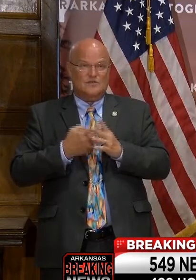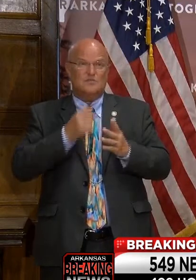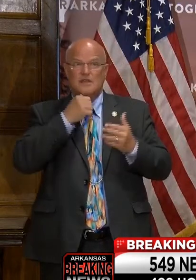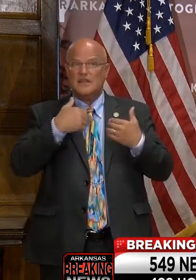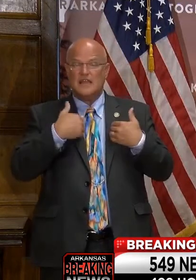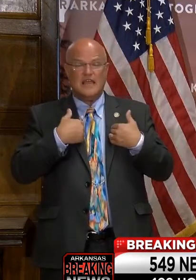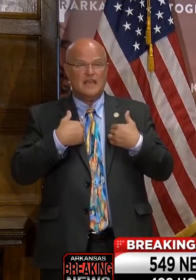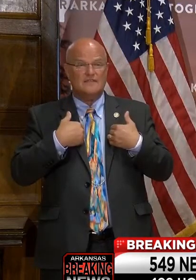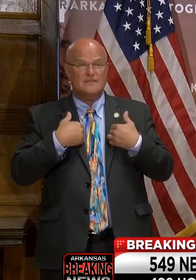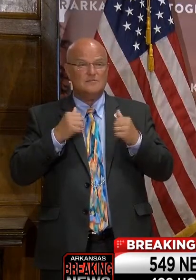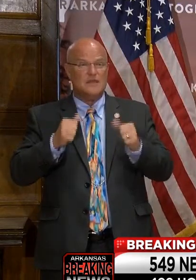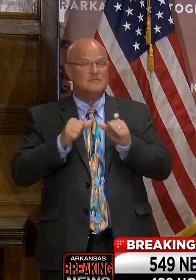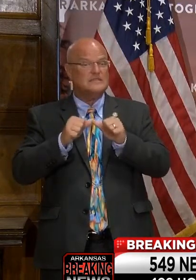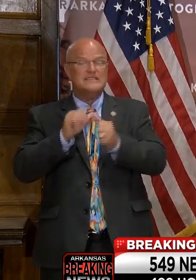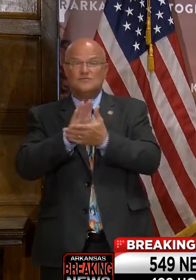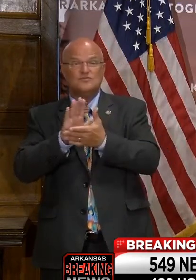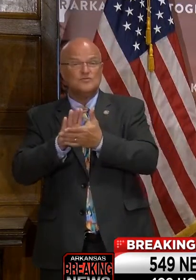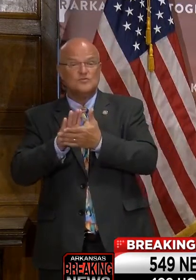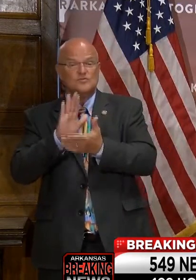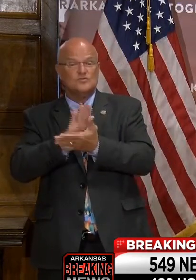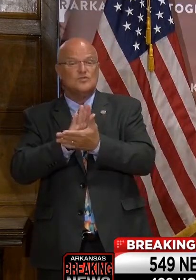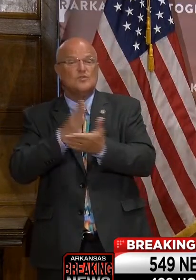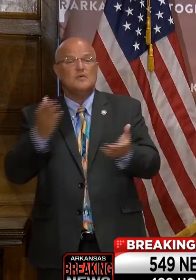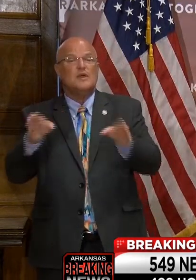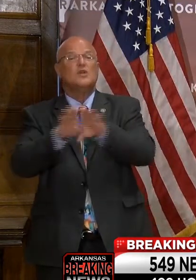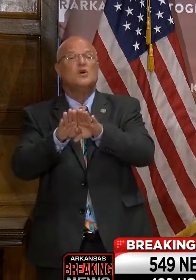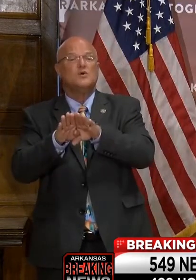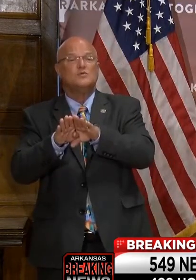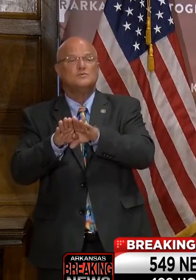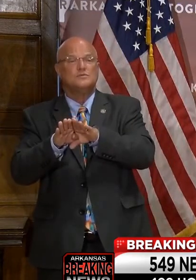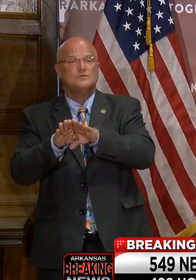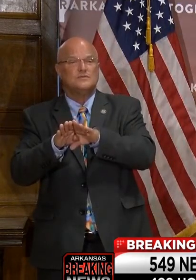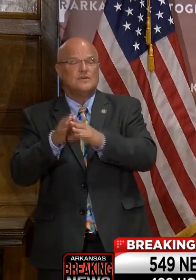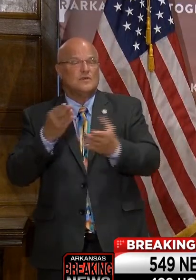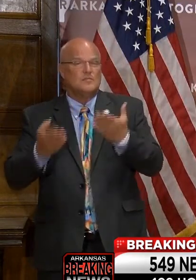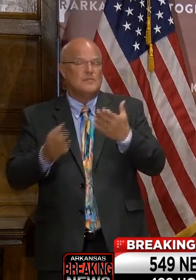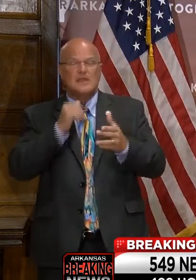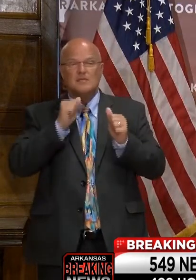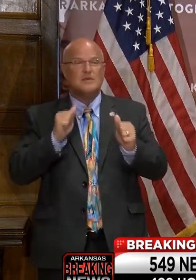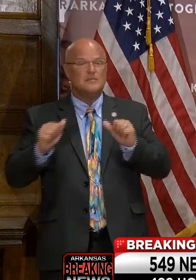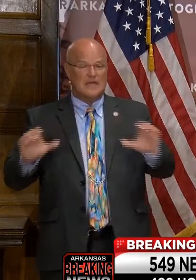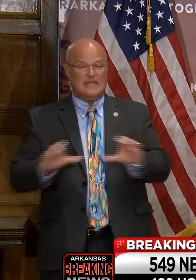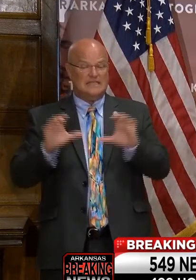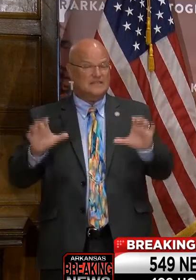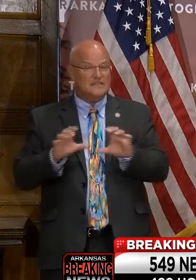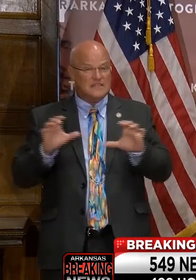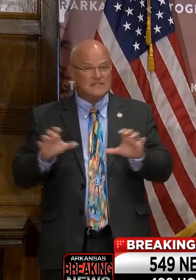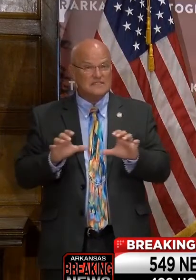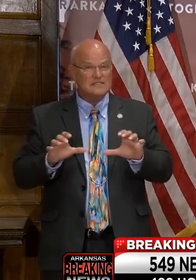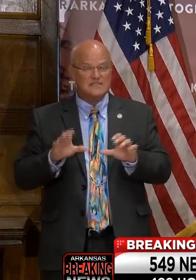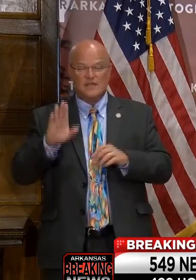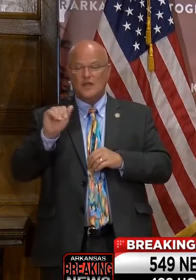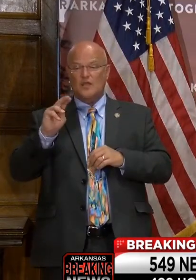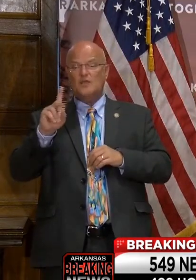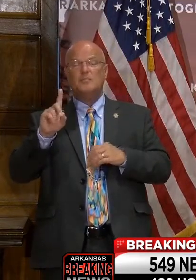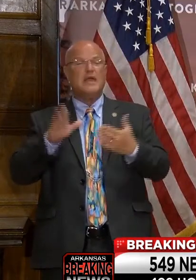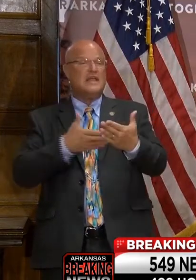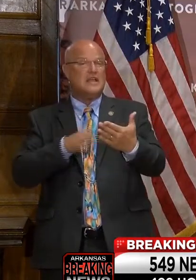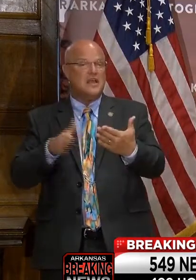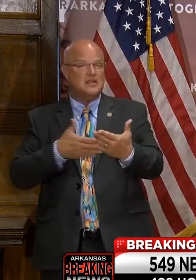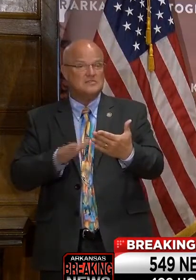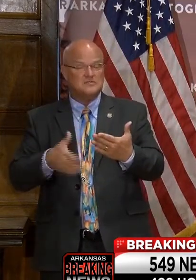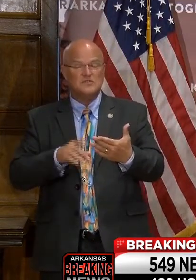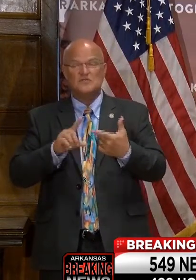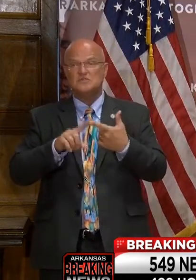not be able to continue school. You may not be able to continue your activities, your band concerts,